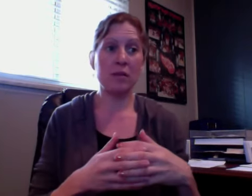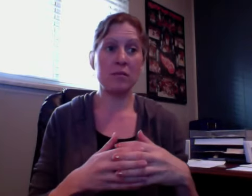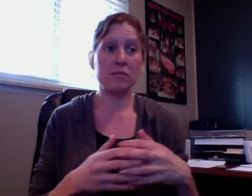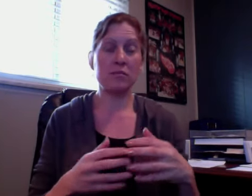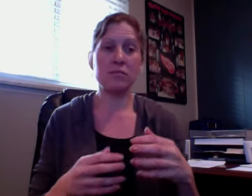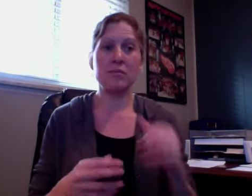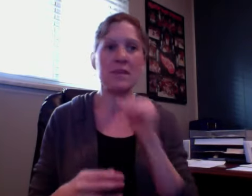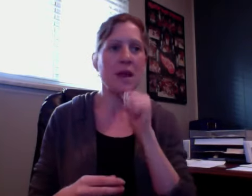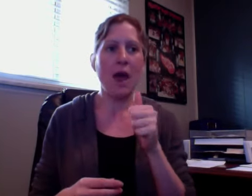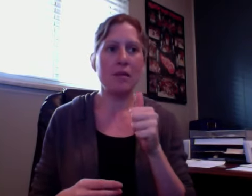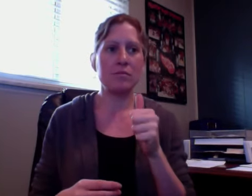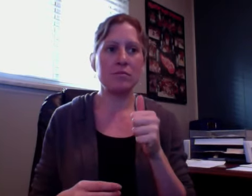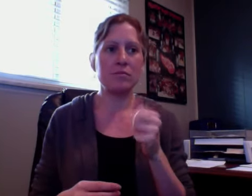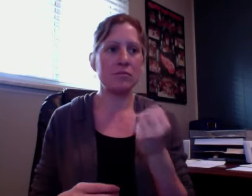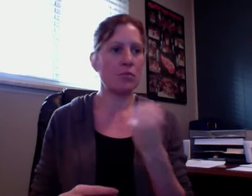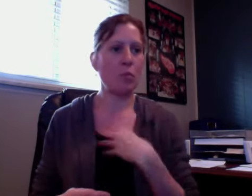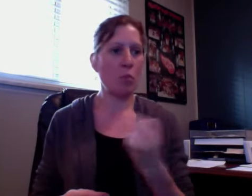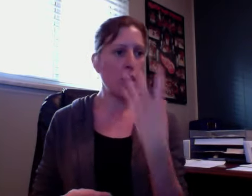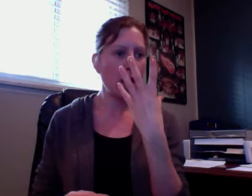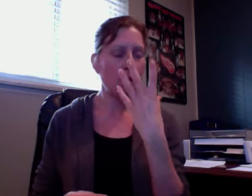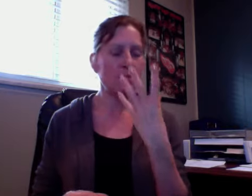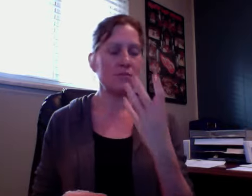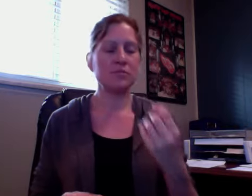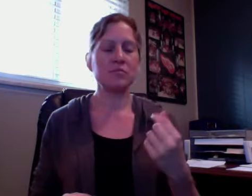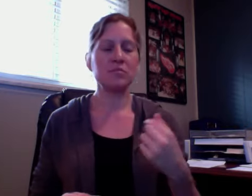country. We were born in the United States first generation.